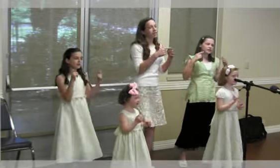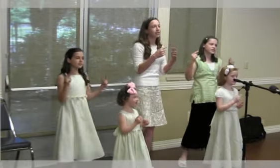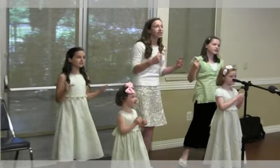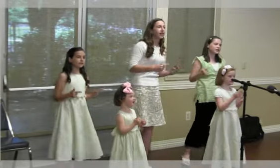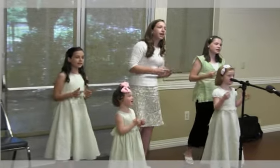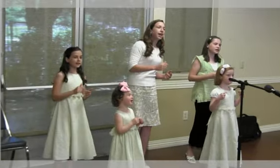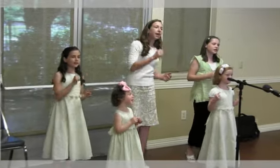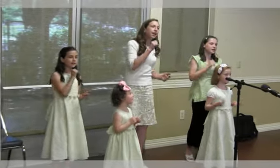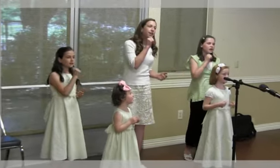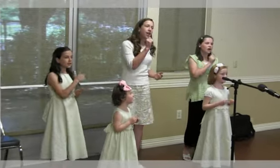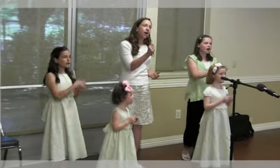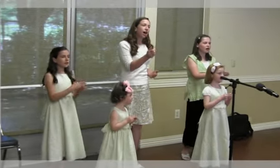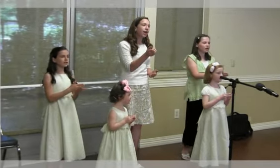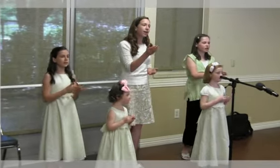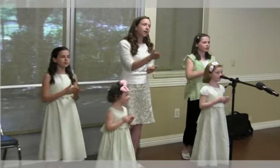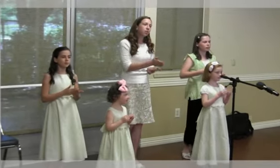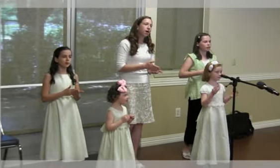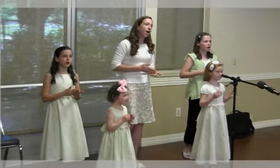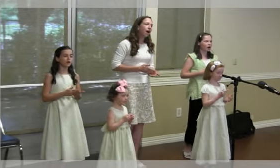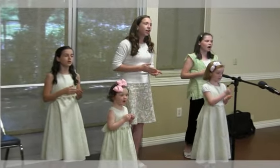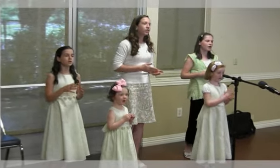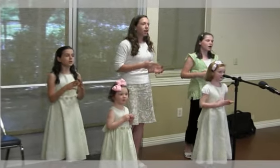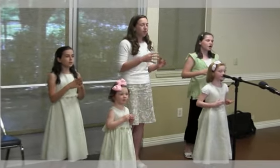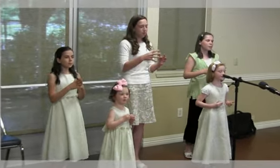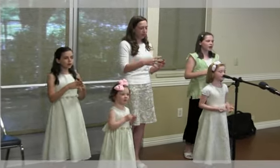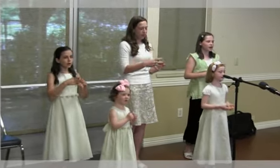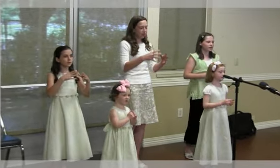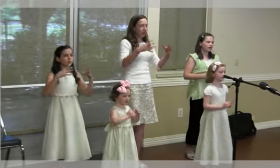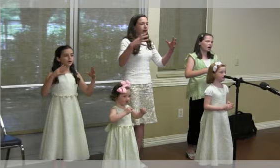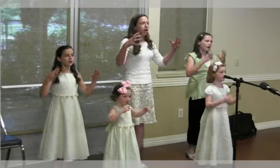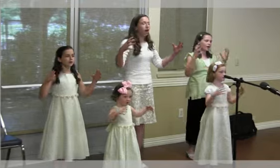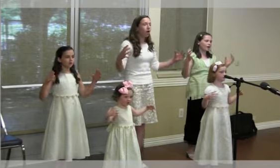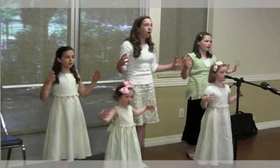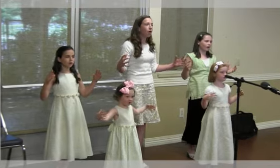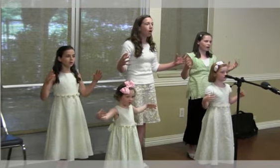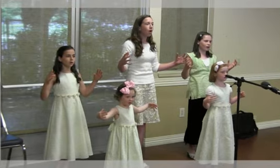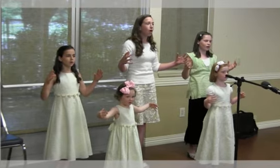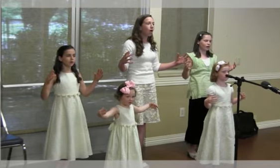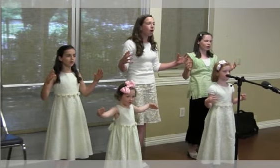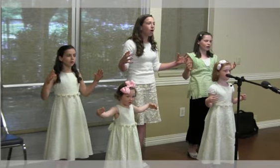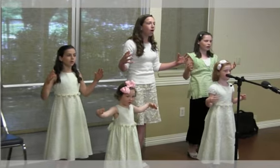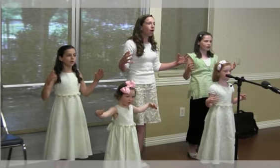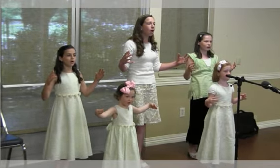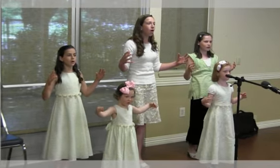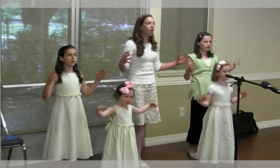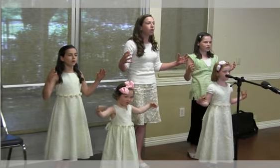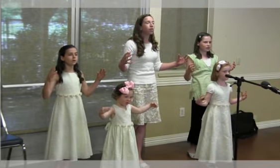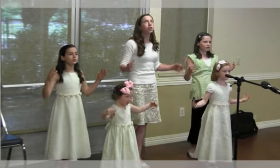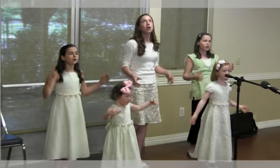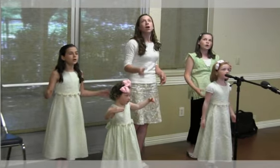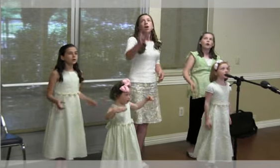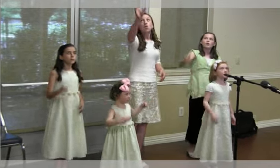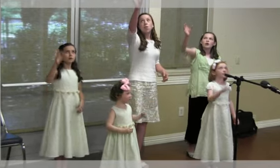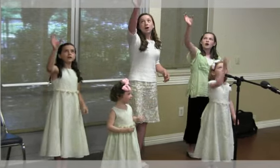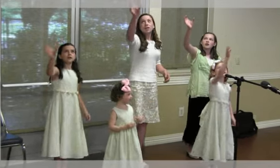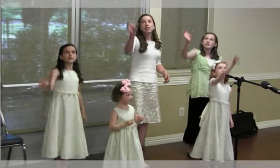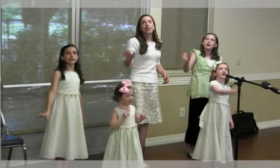my sin not in part but the whole was